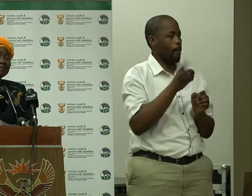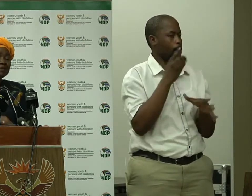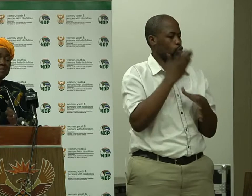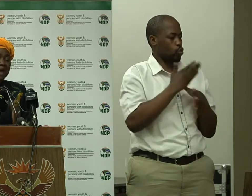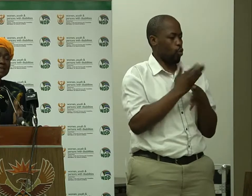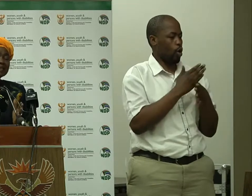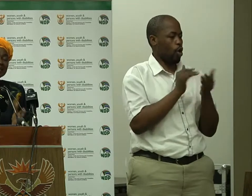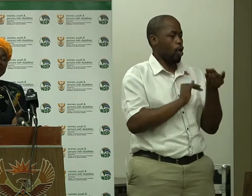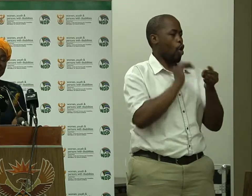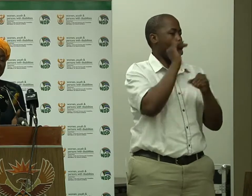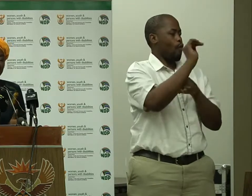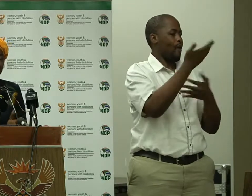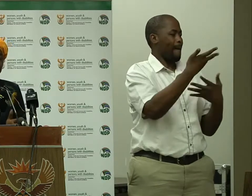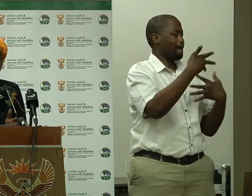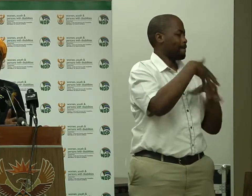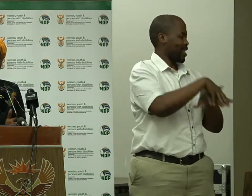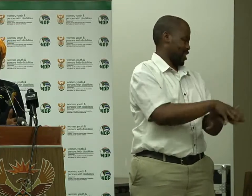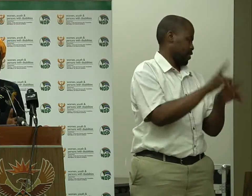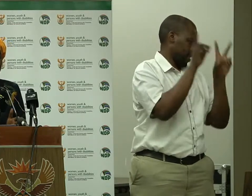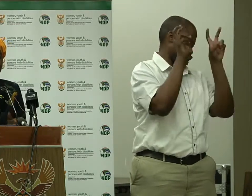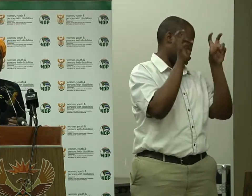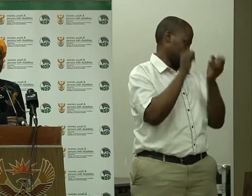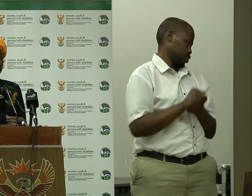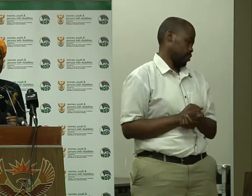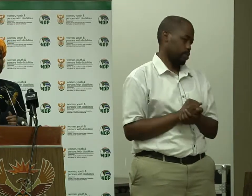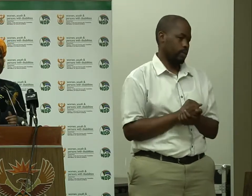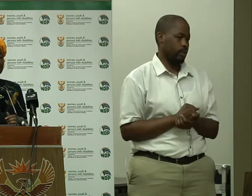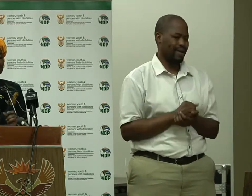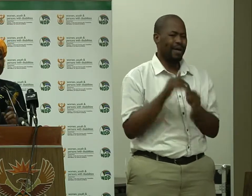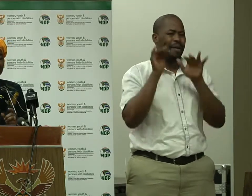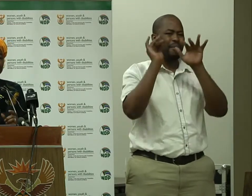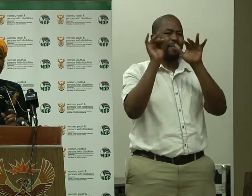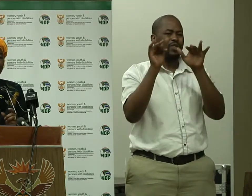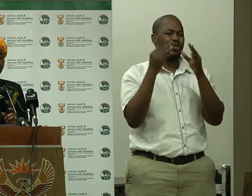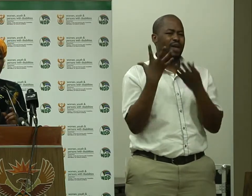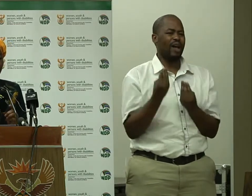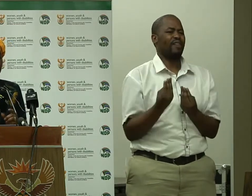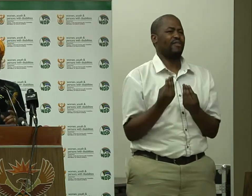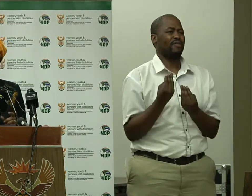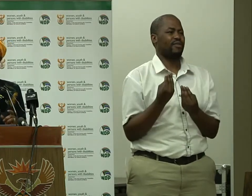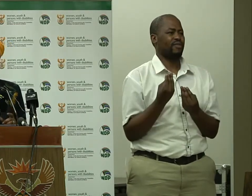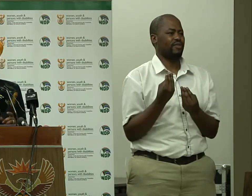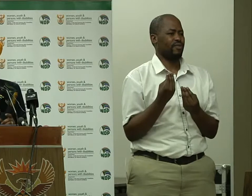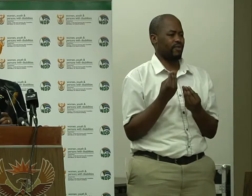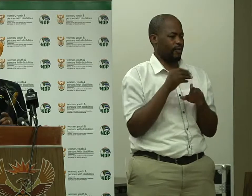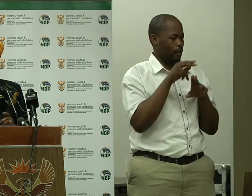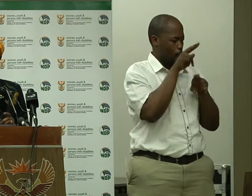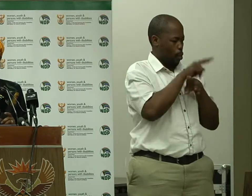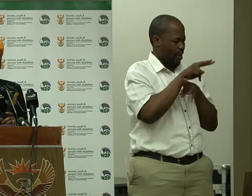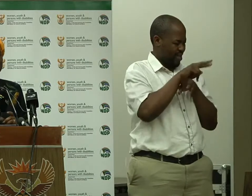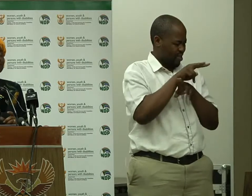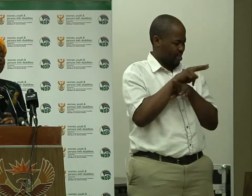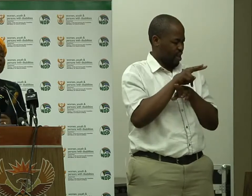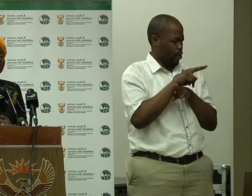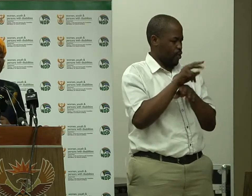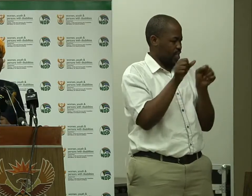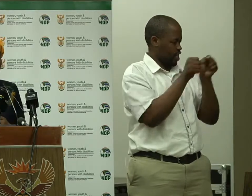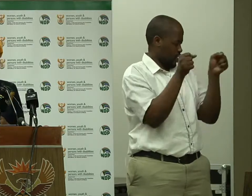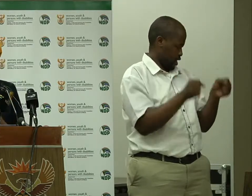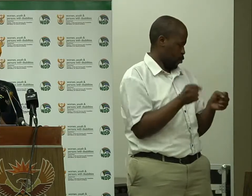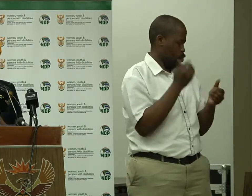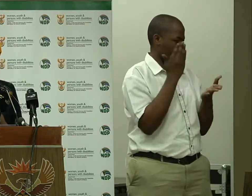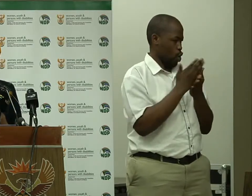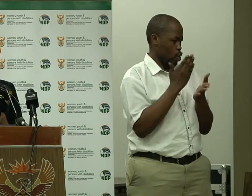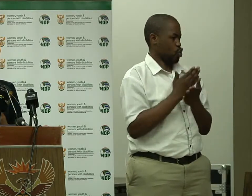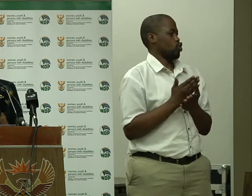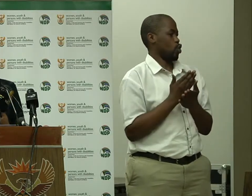beyond even mainstreaming the issue, but to have very sharp monitoring instruments so as to make